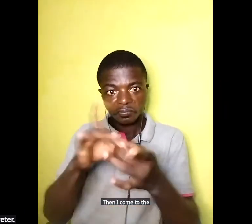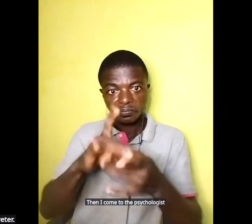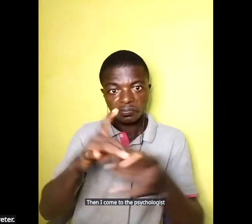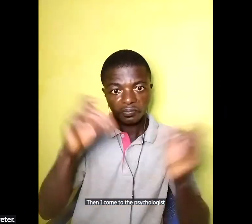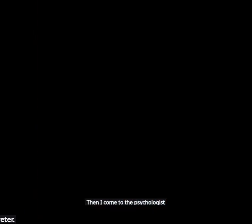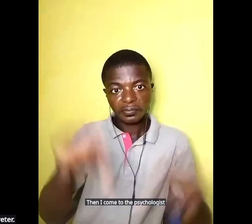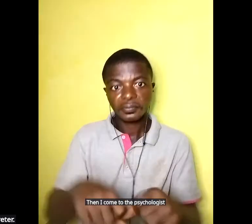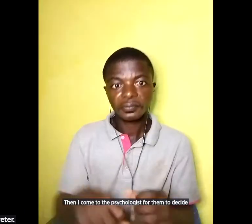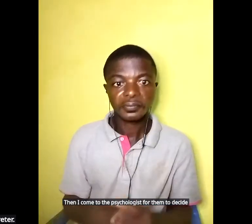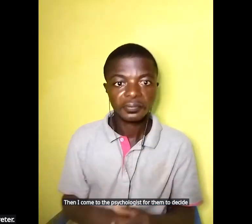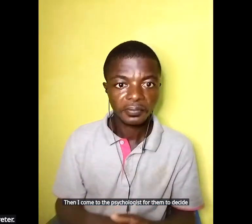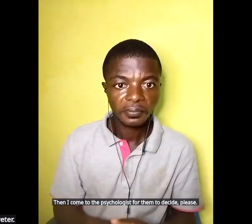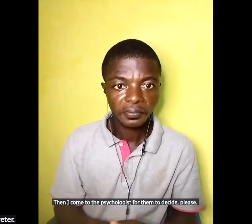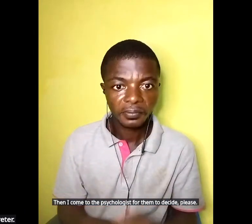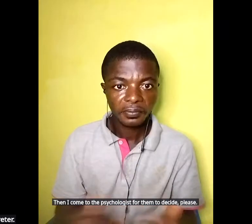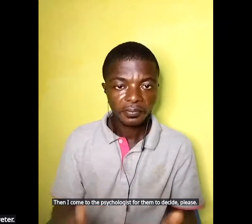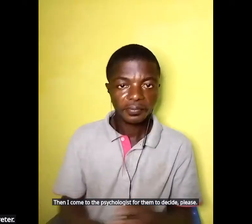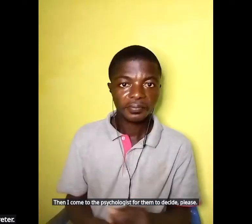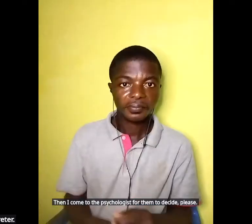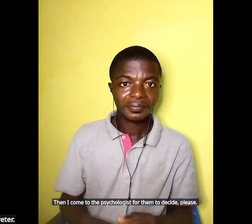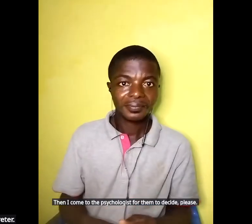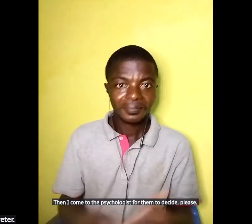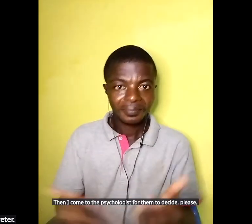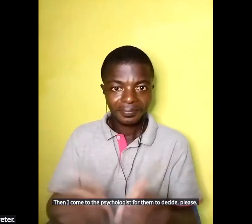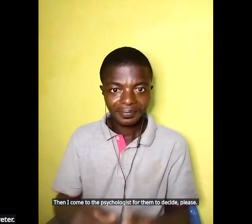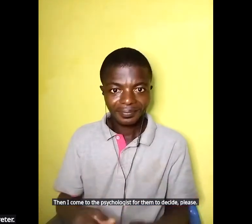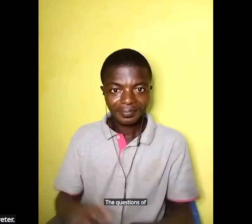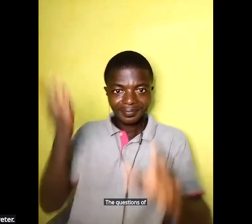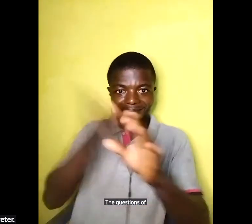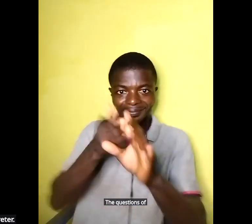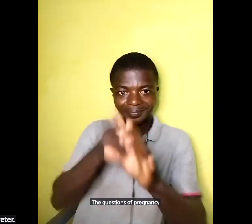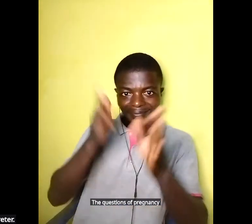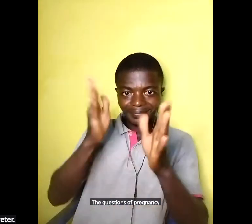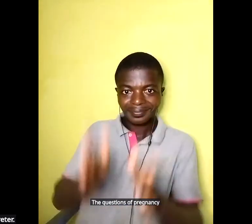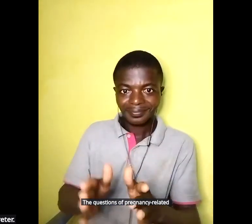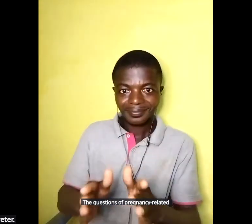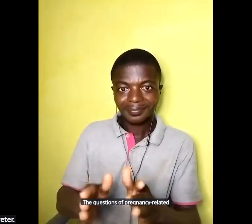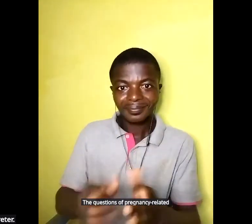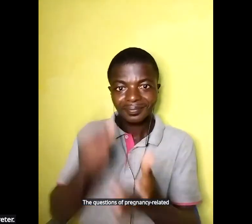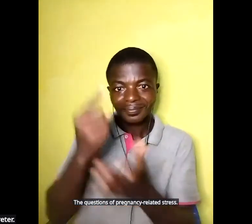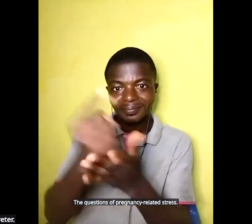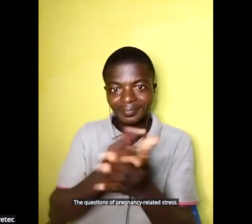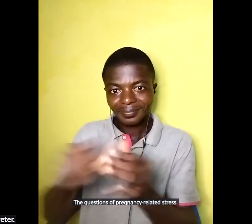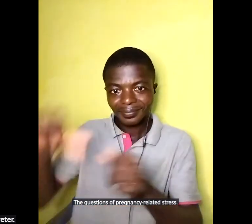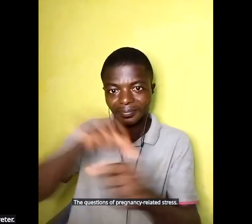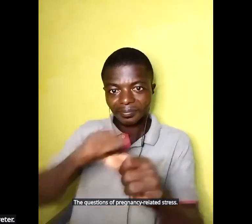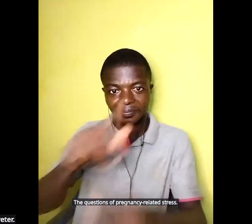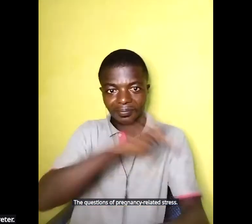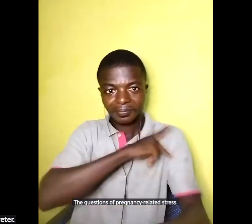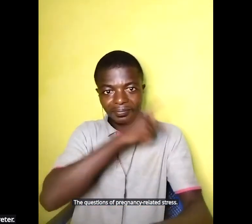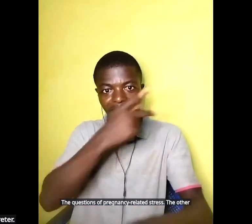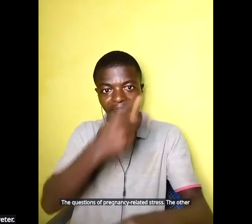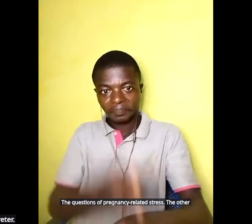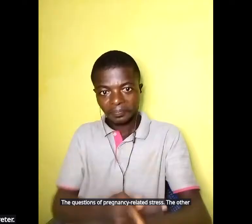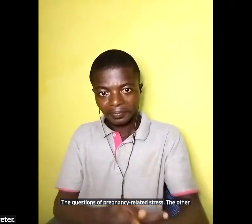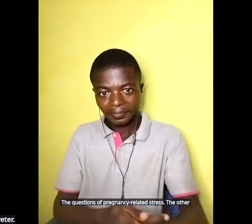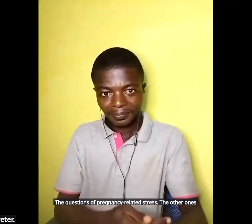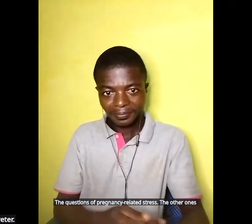to decide. Please, the questions of pregnancy related stress, the other ones